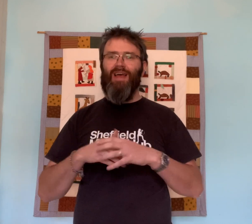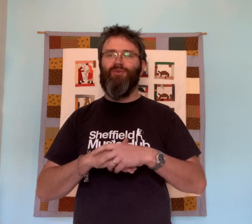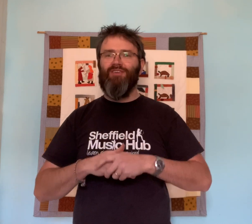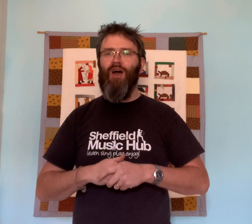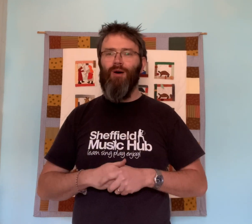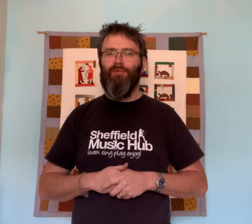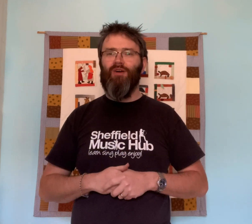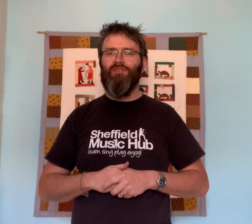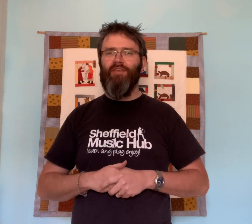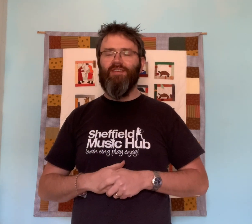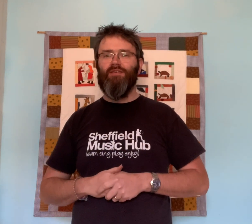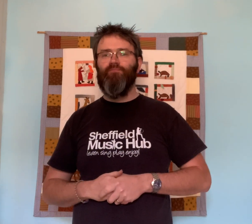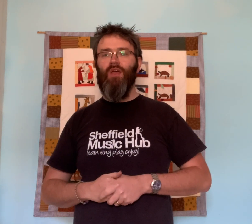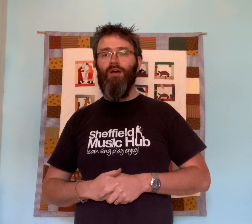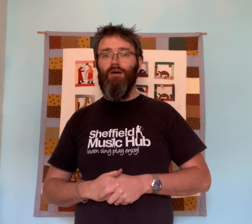sounded hum. It goes like this.